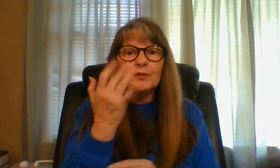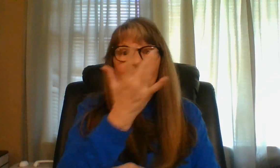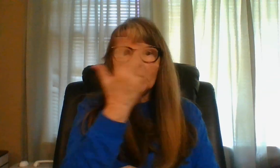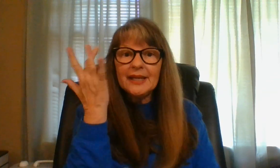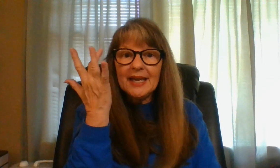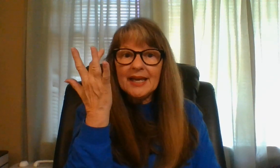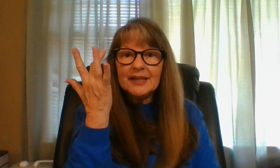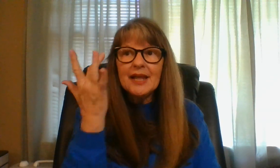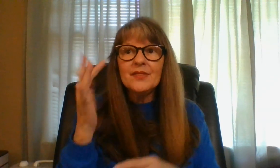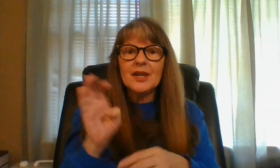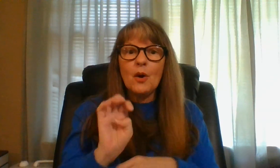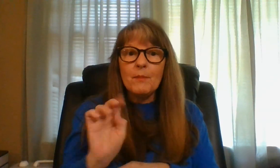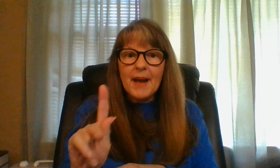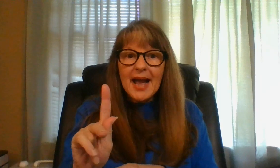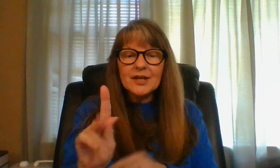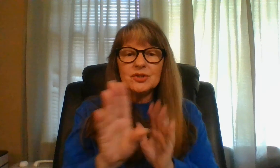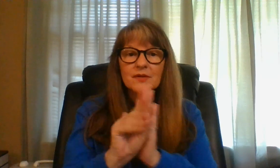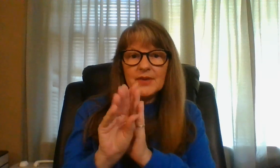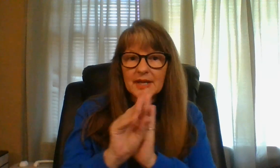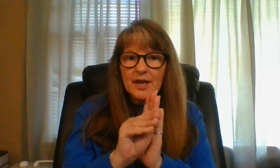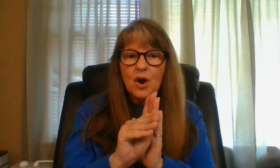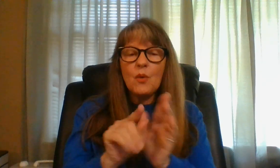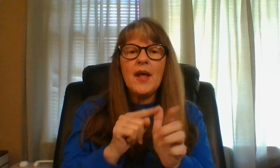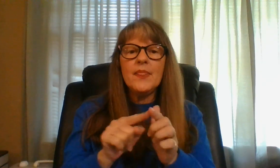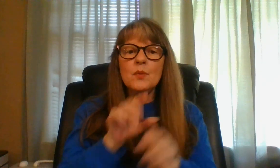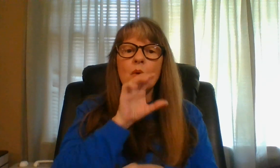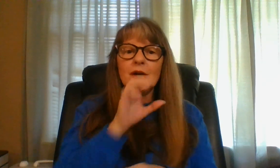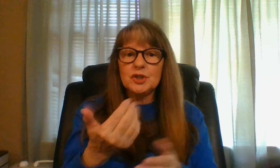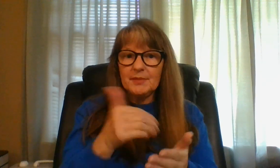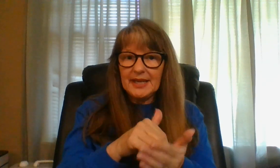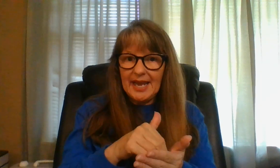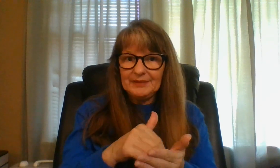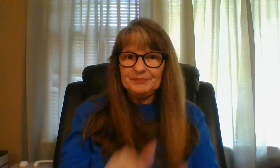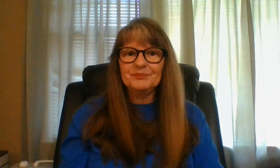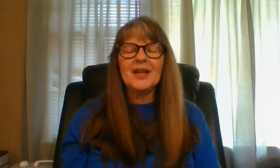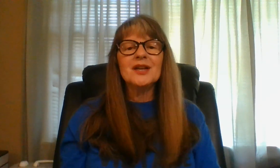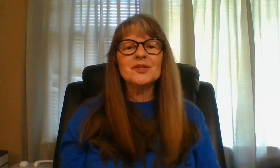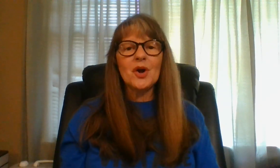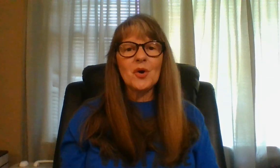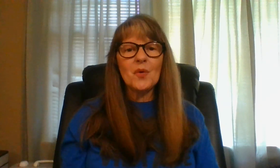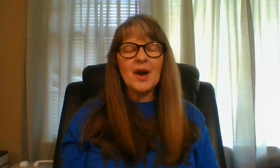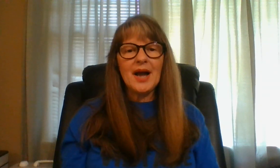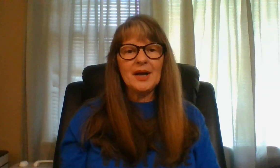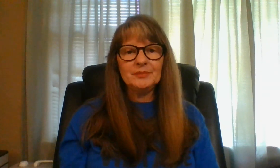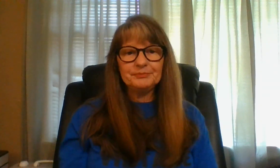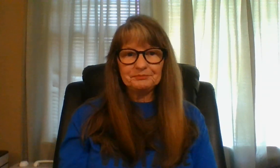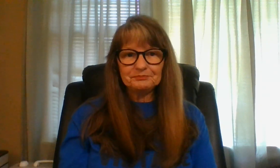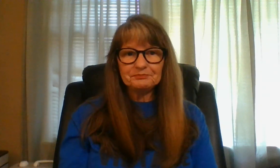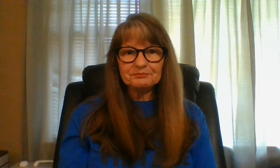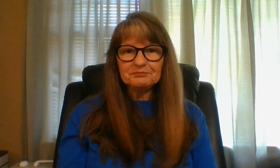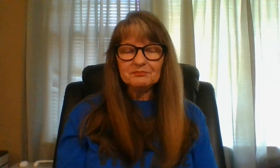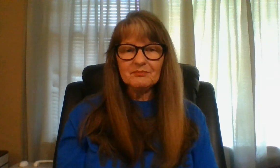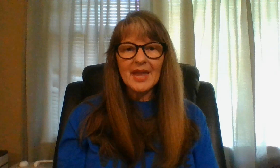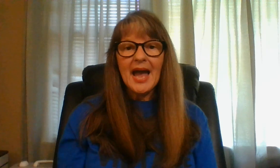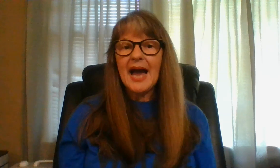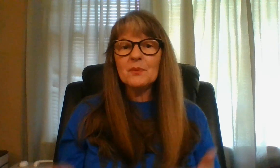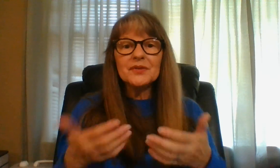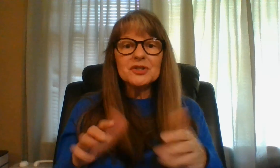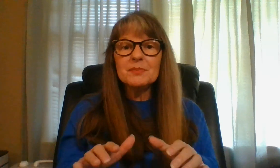you forget, then go back to the video and then watch them again. So I didn't want this to be